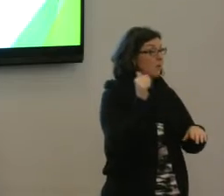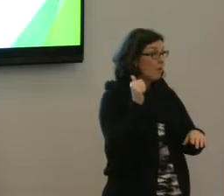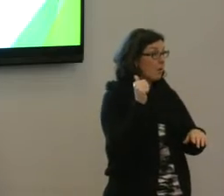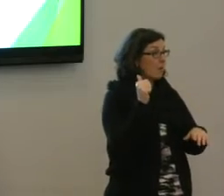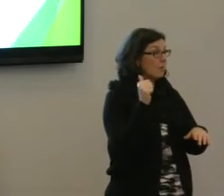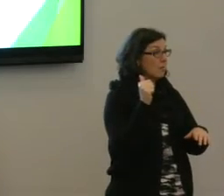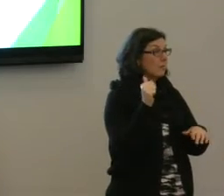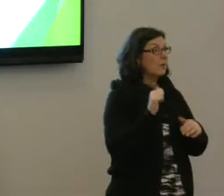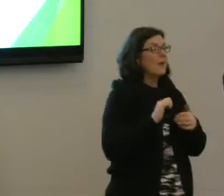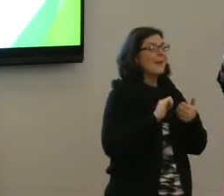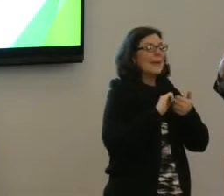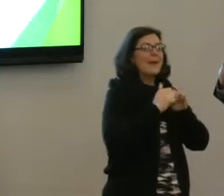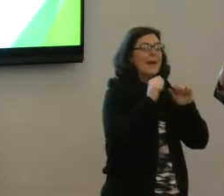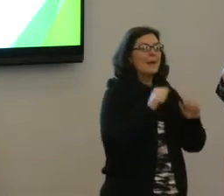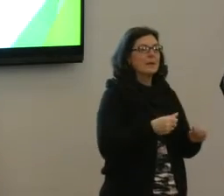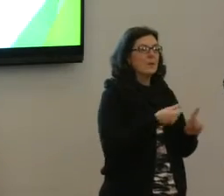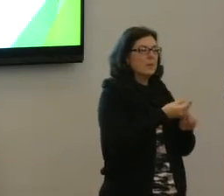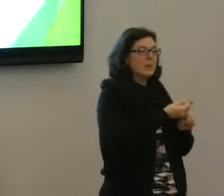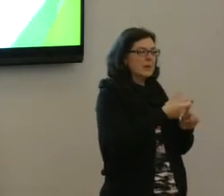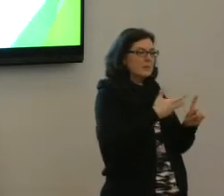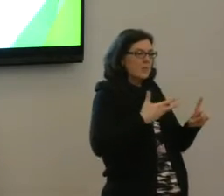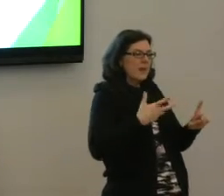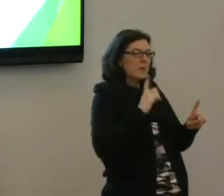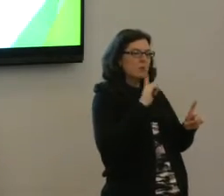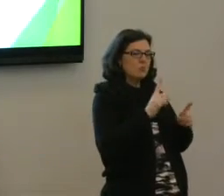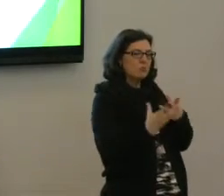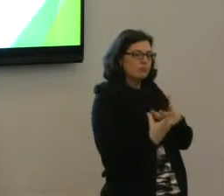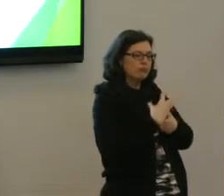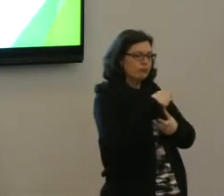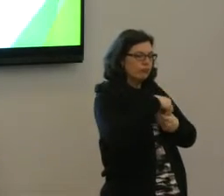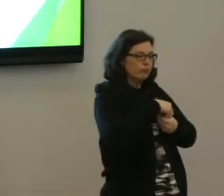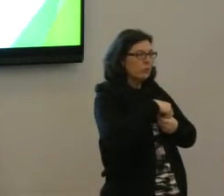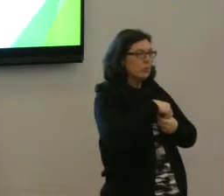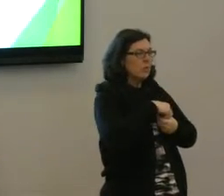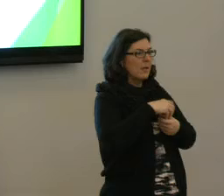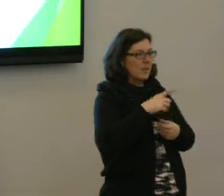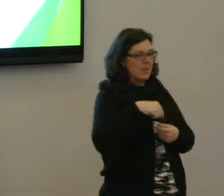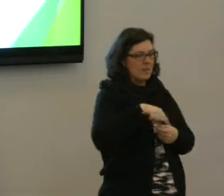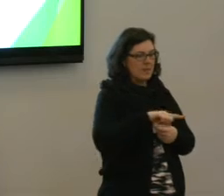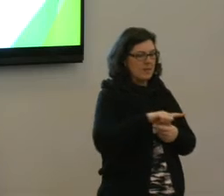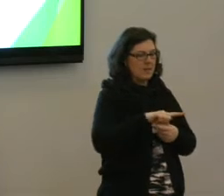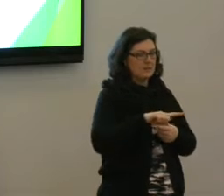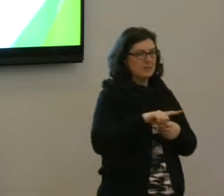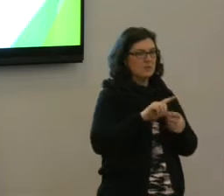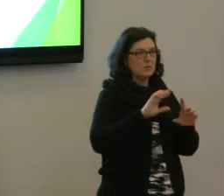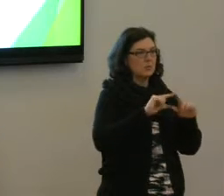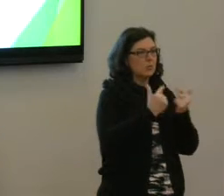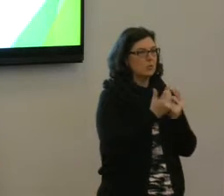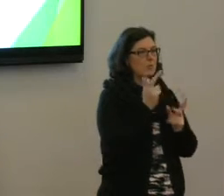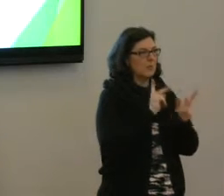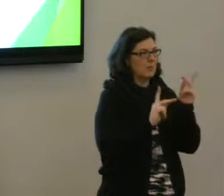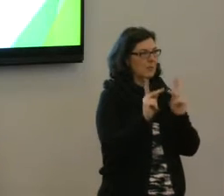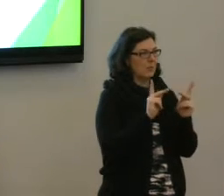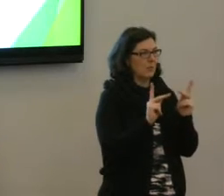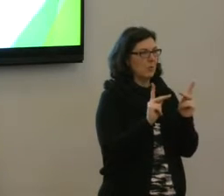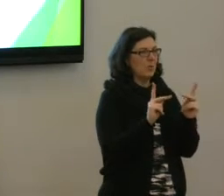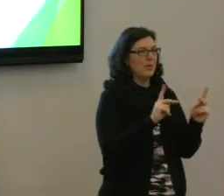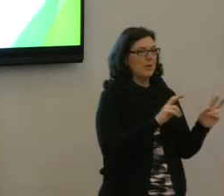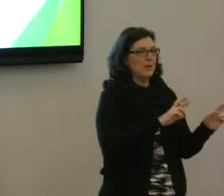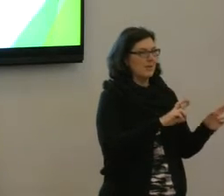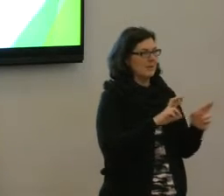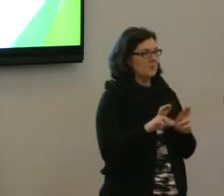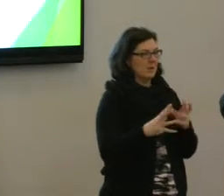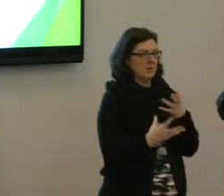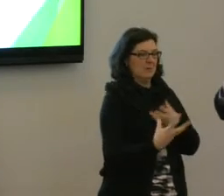how might we expand that to address and include an unseen mission field that's right on our